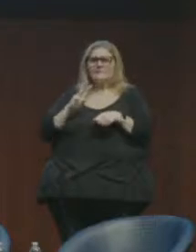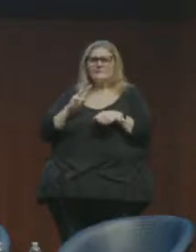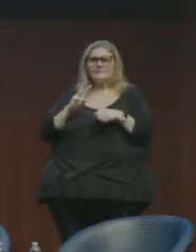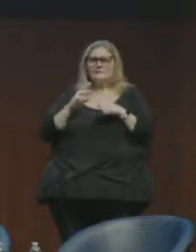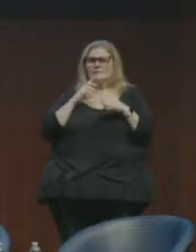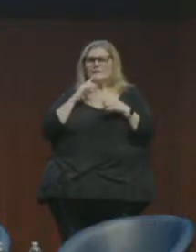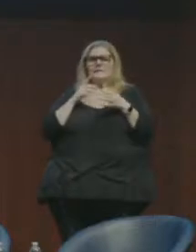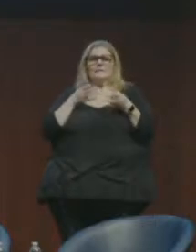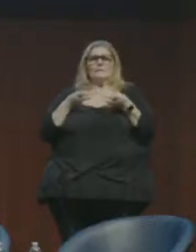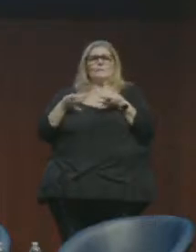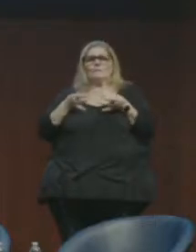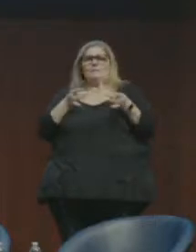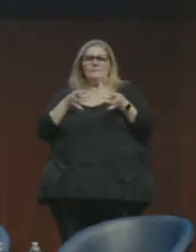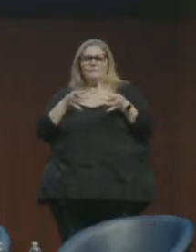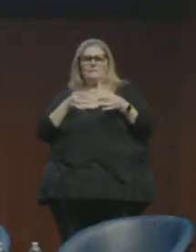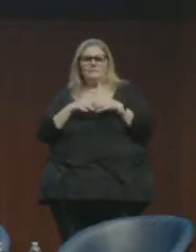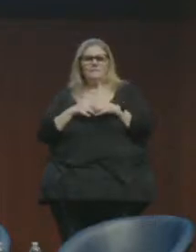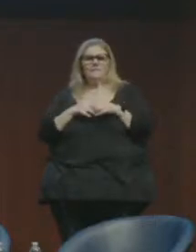slippery treadmill.